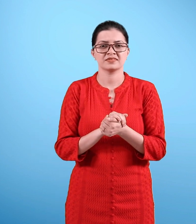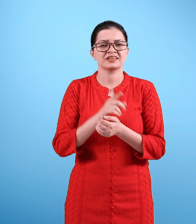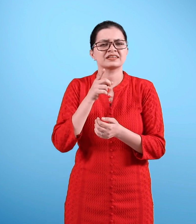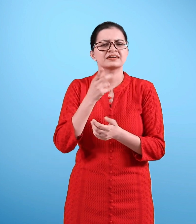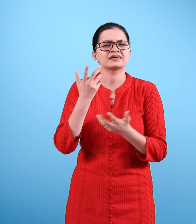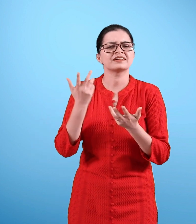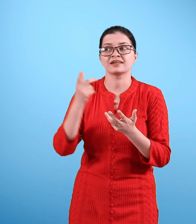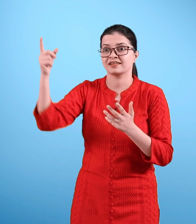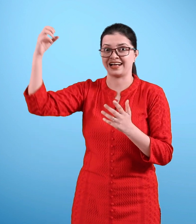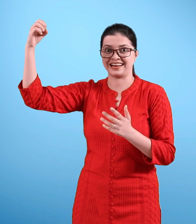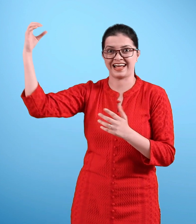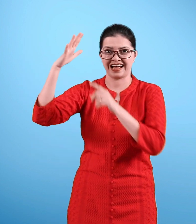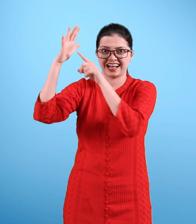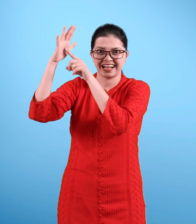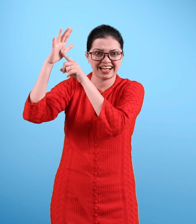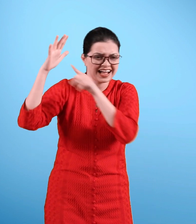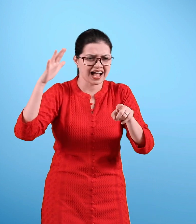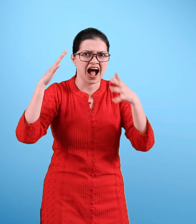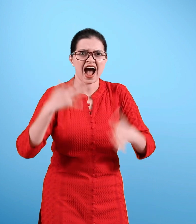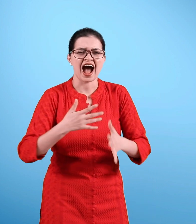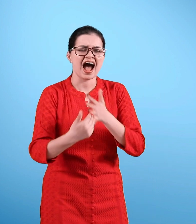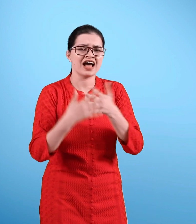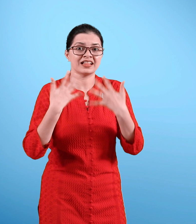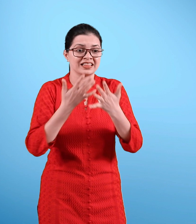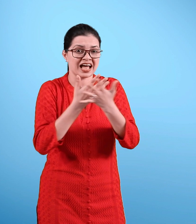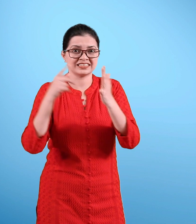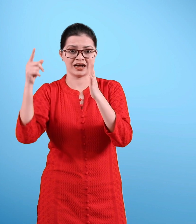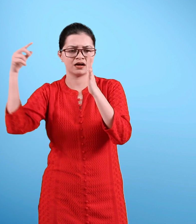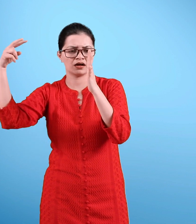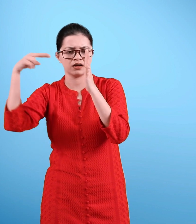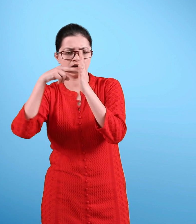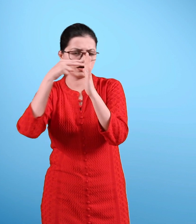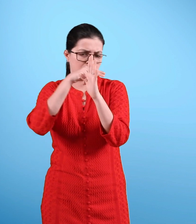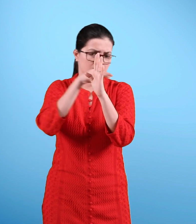It seems we need a source of light and an opaque object to see a shadow.